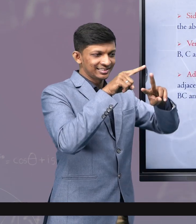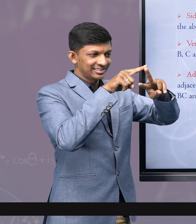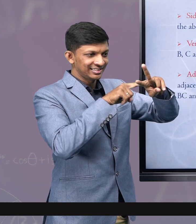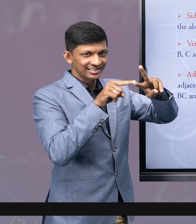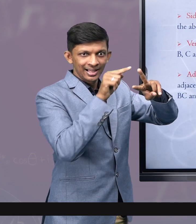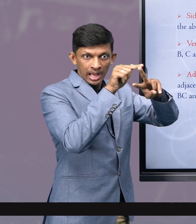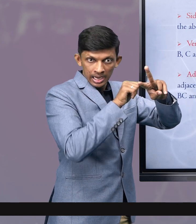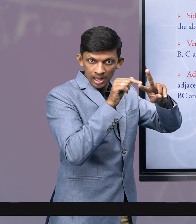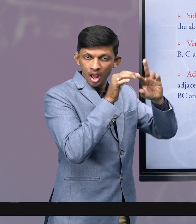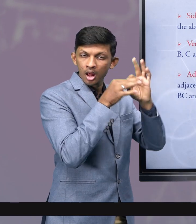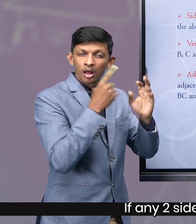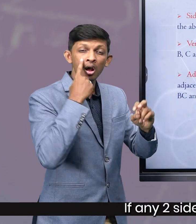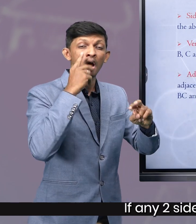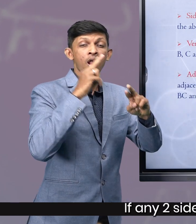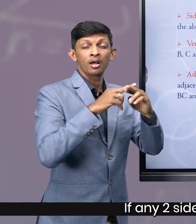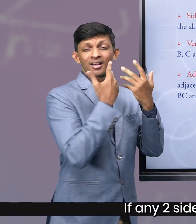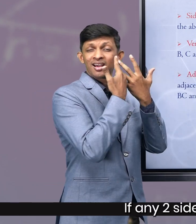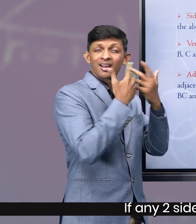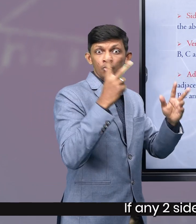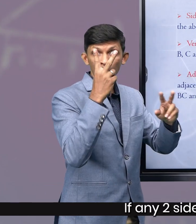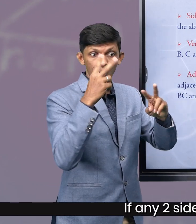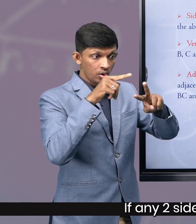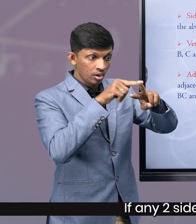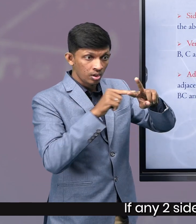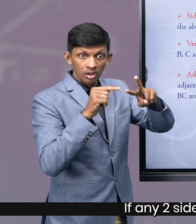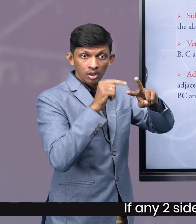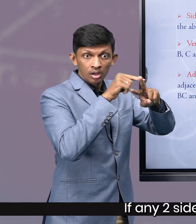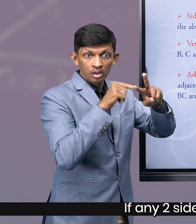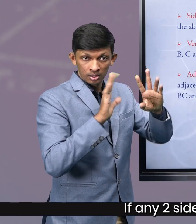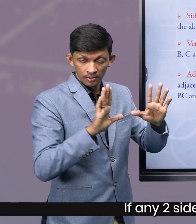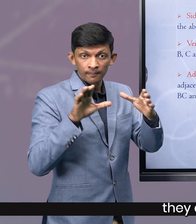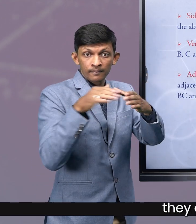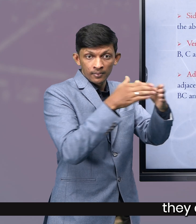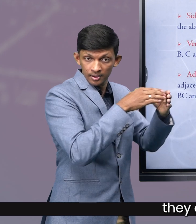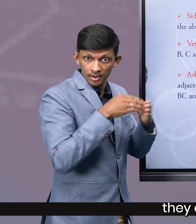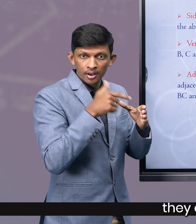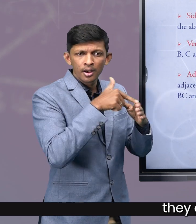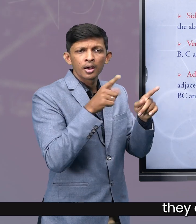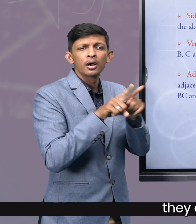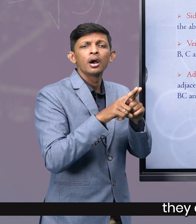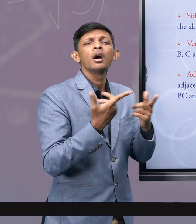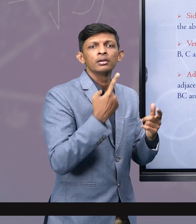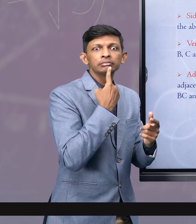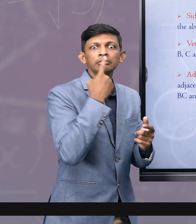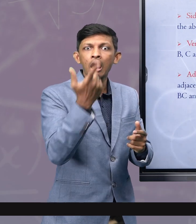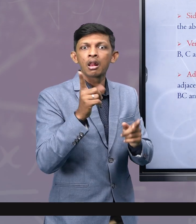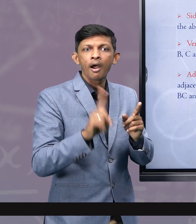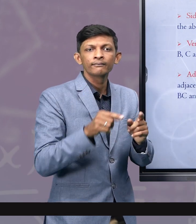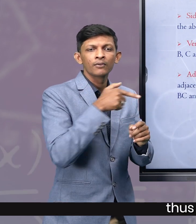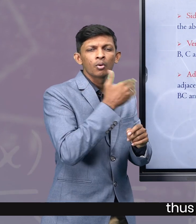Adjacent sides. If any two sides share a common endpoint, they are said to be adjacent to each other,